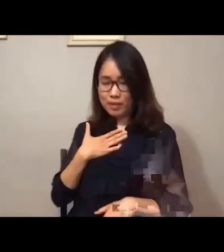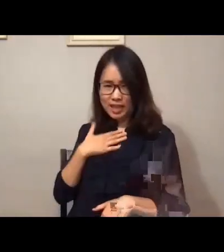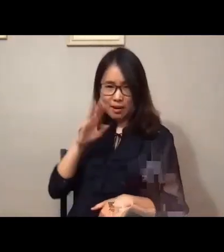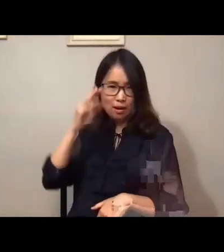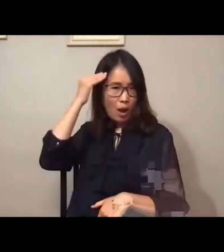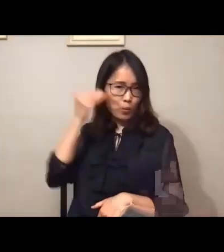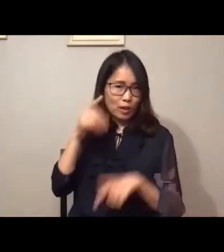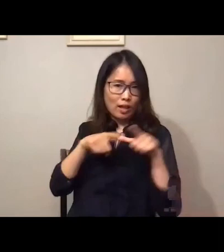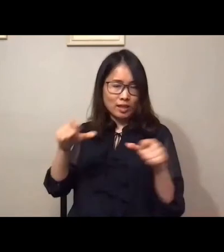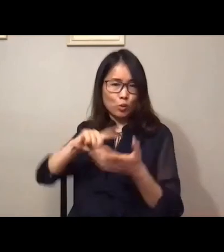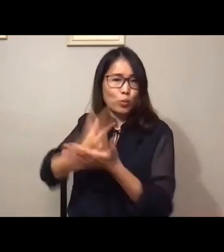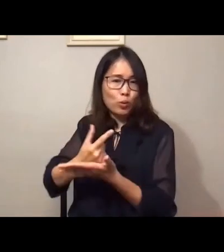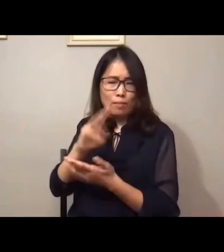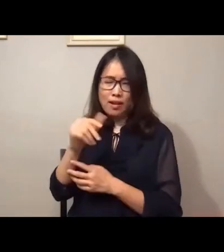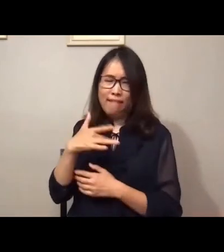wish,